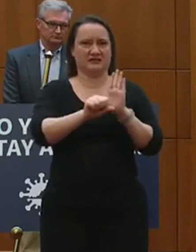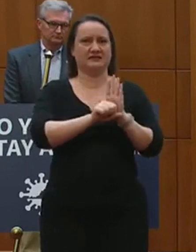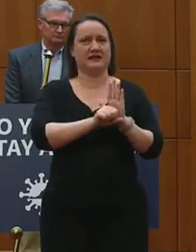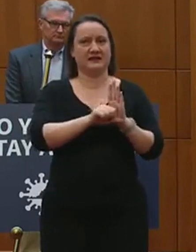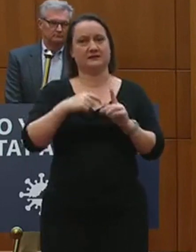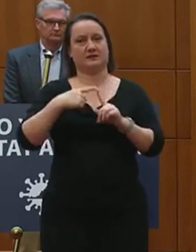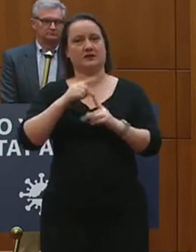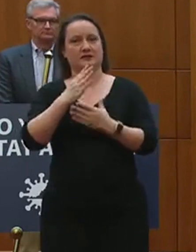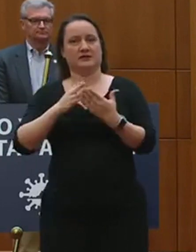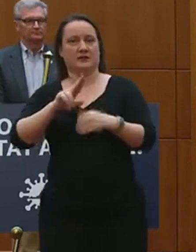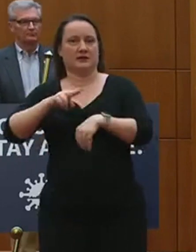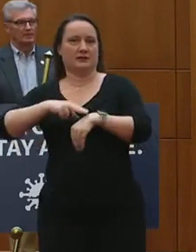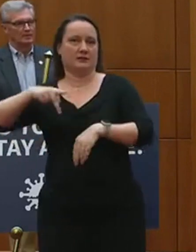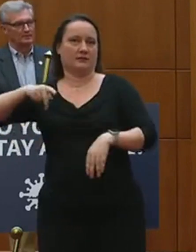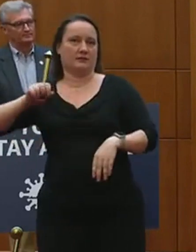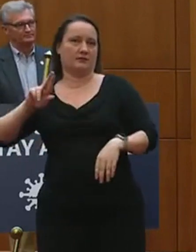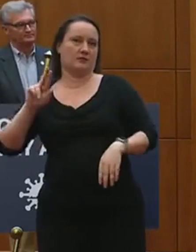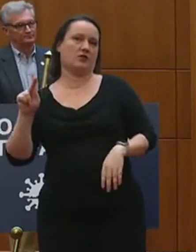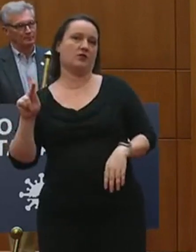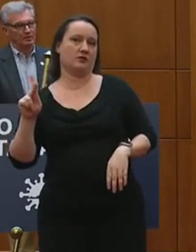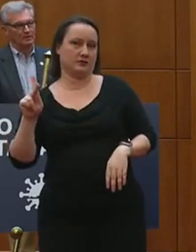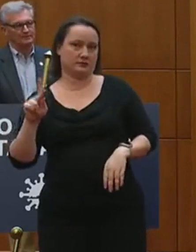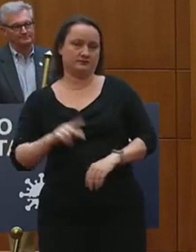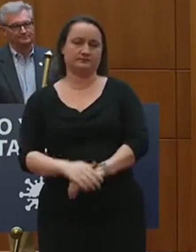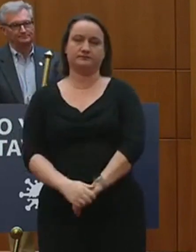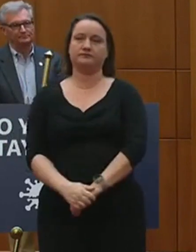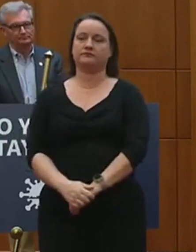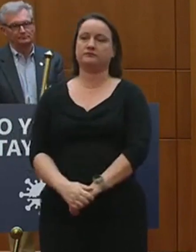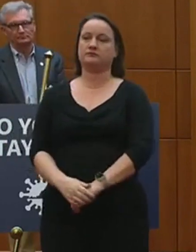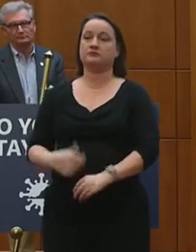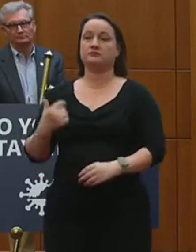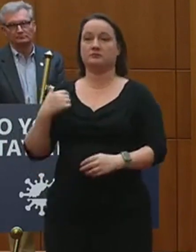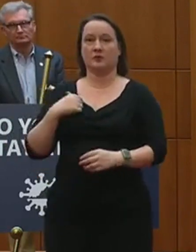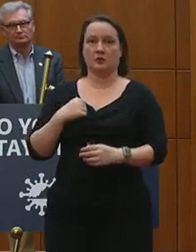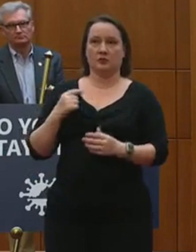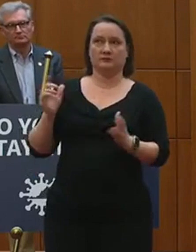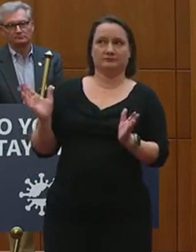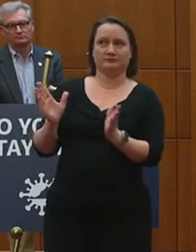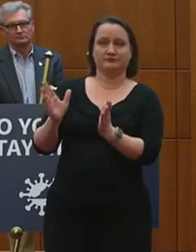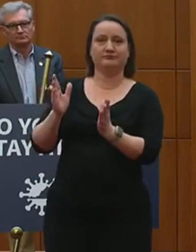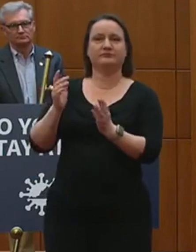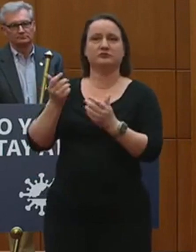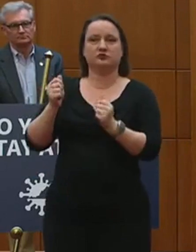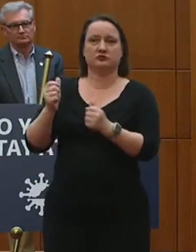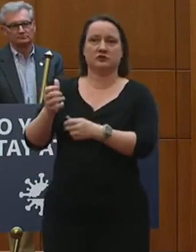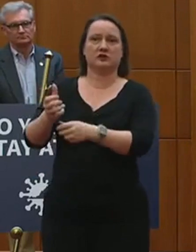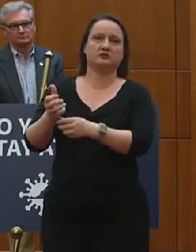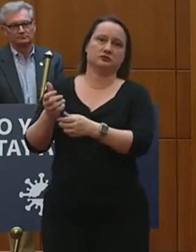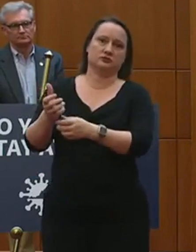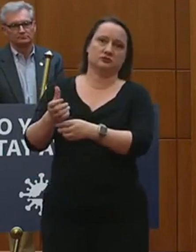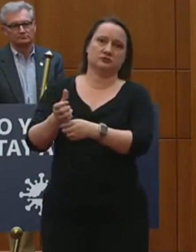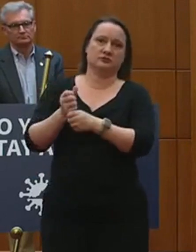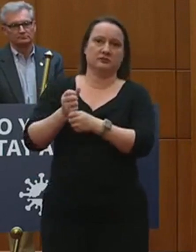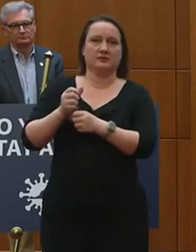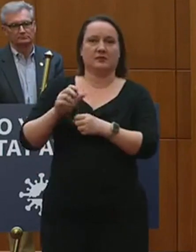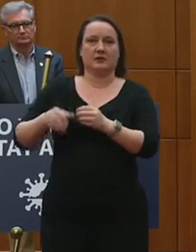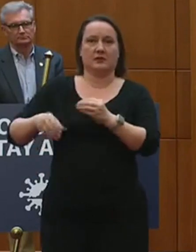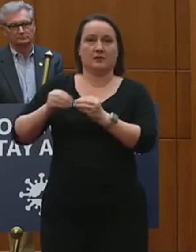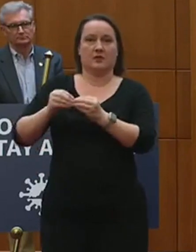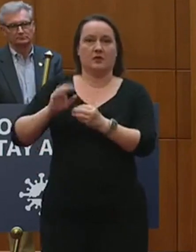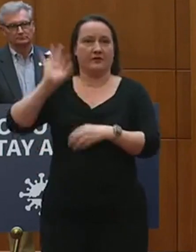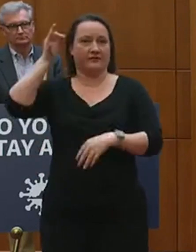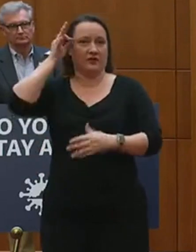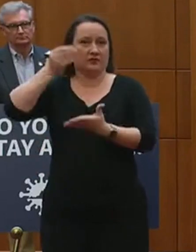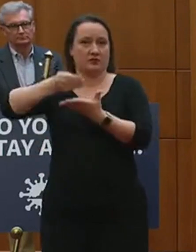national parks. We are also moving quickly to get additional federal dollars to families that qualify for SNAP benefits for